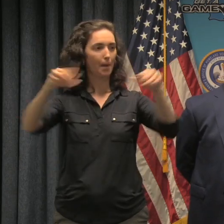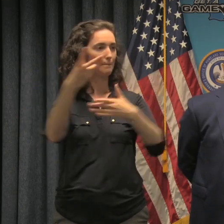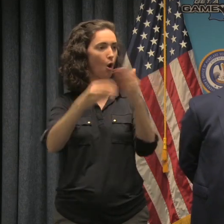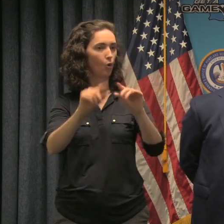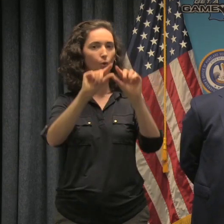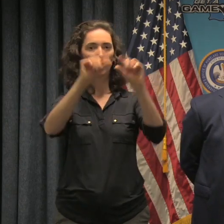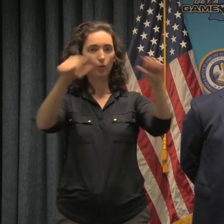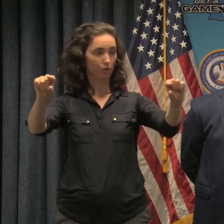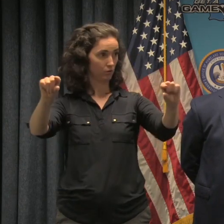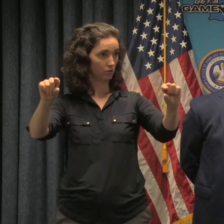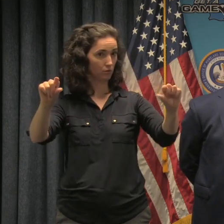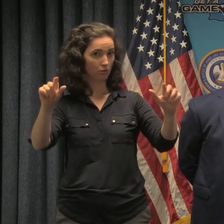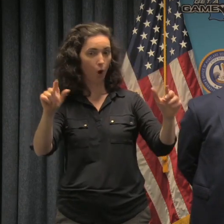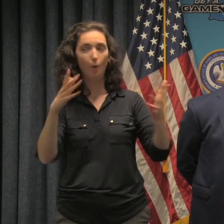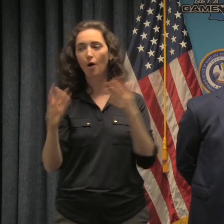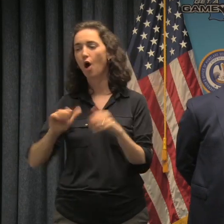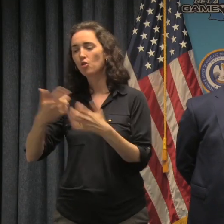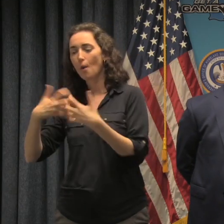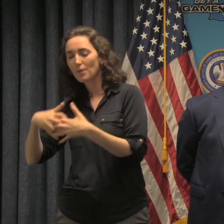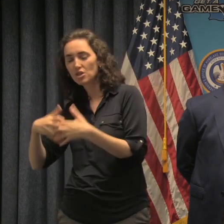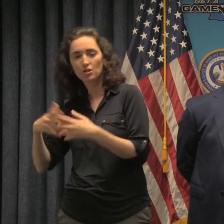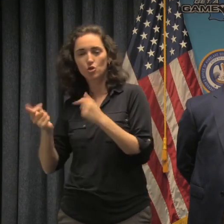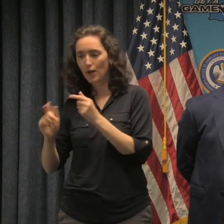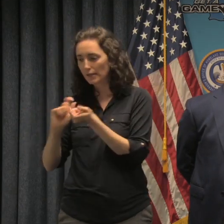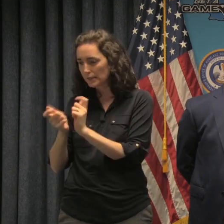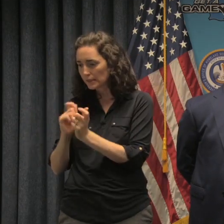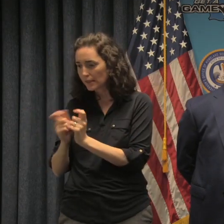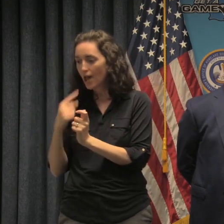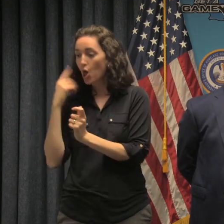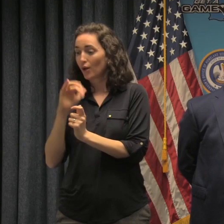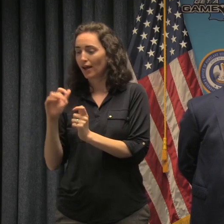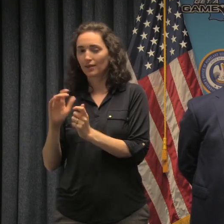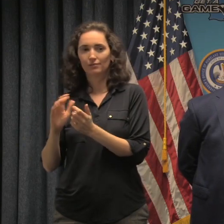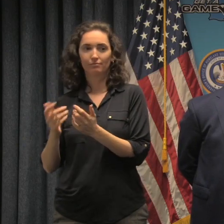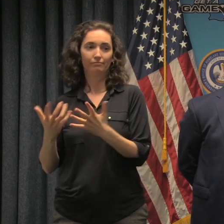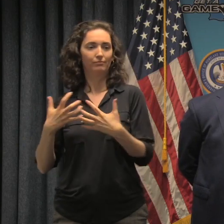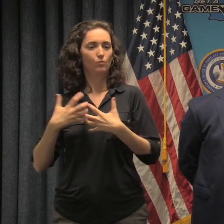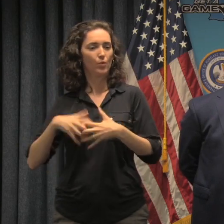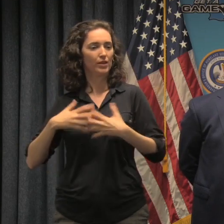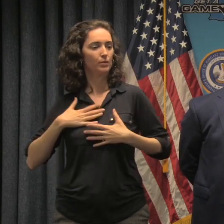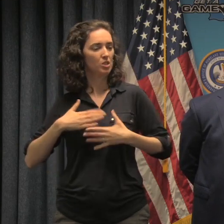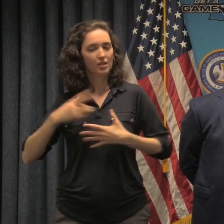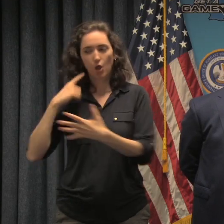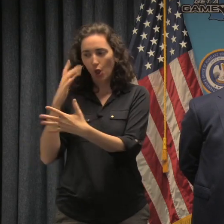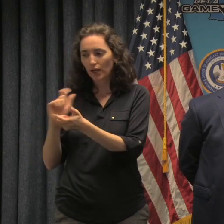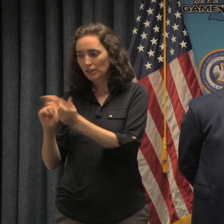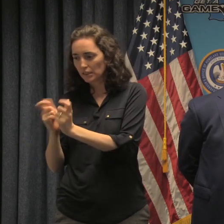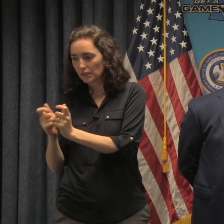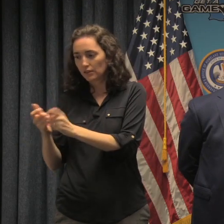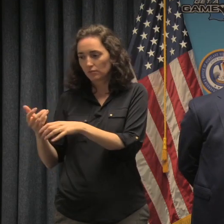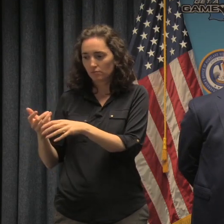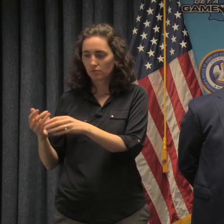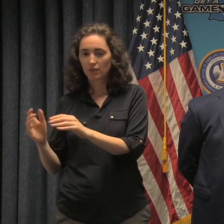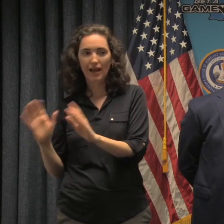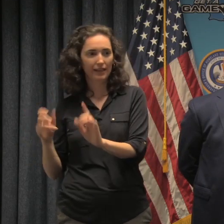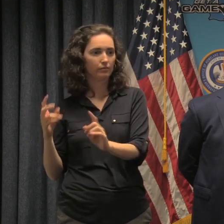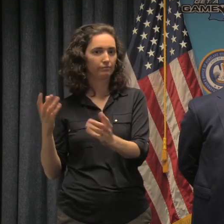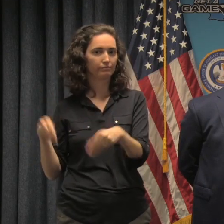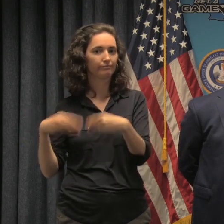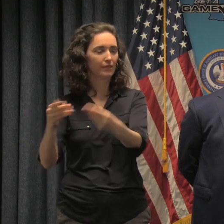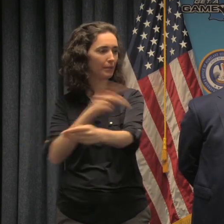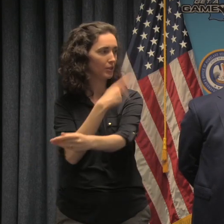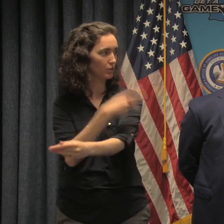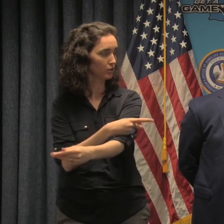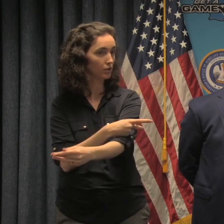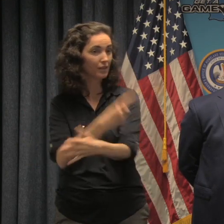ventilator. Are we still on track to see hospitals needing to use those kind of tools in the next week? I don't know about the next week,